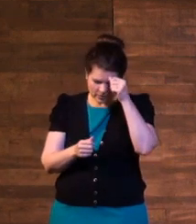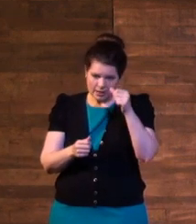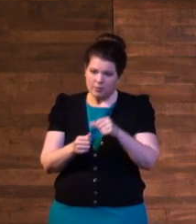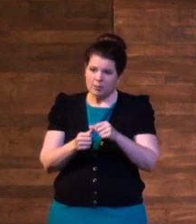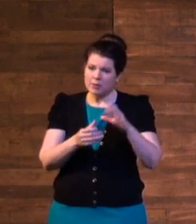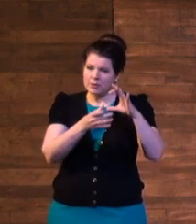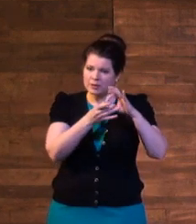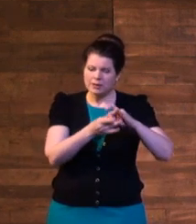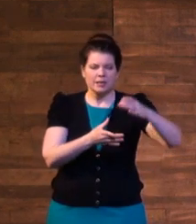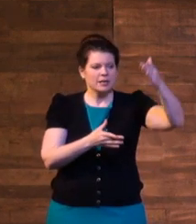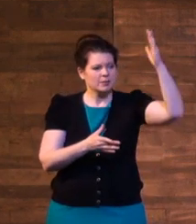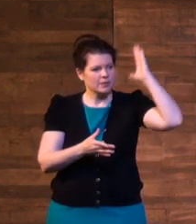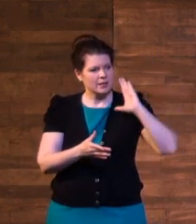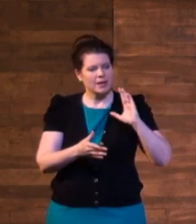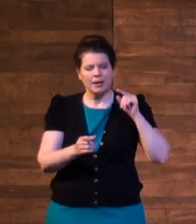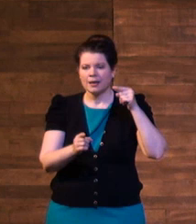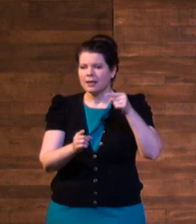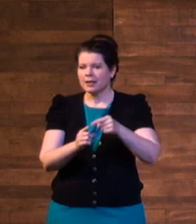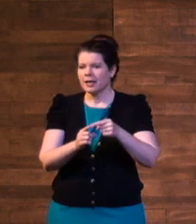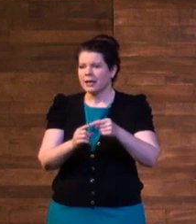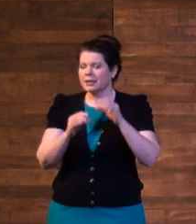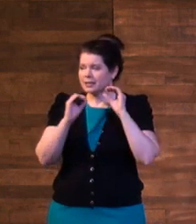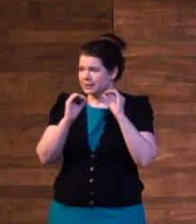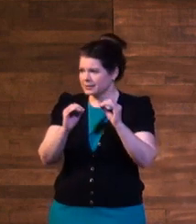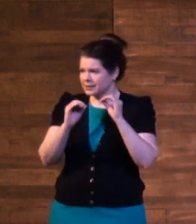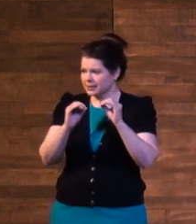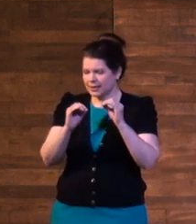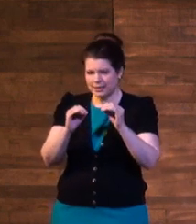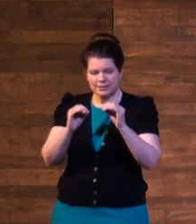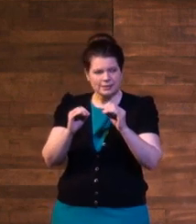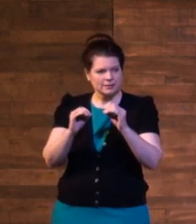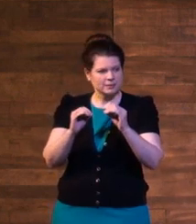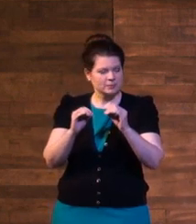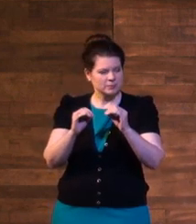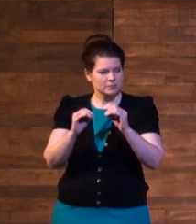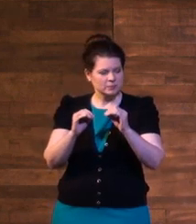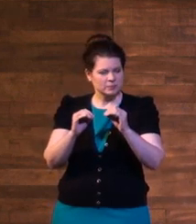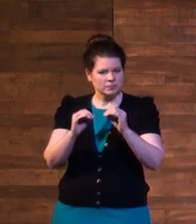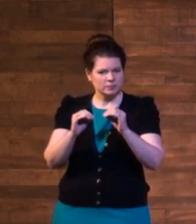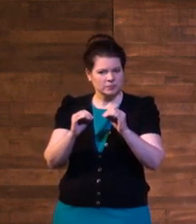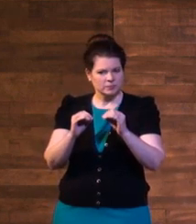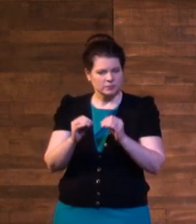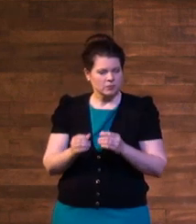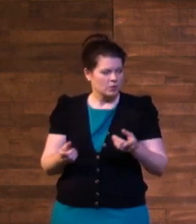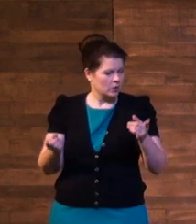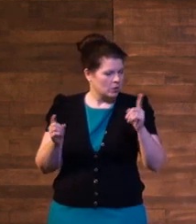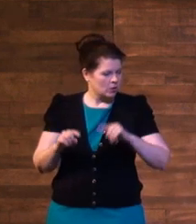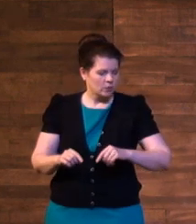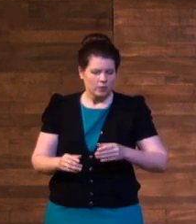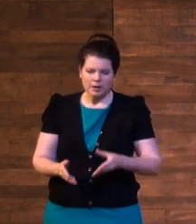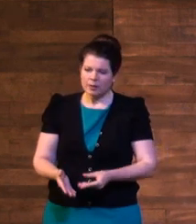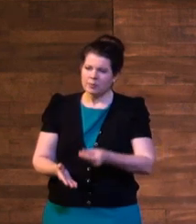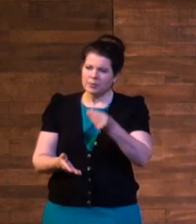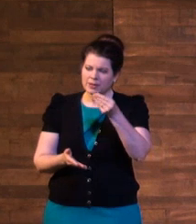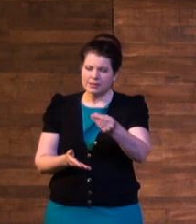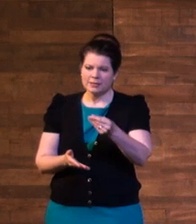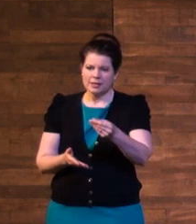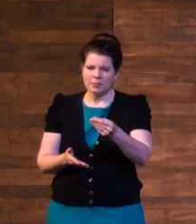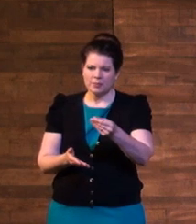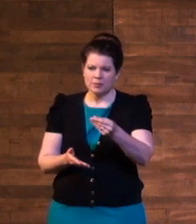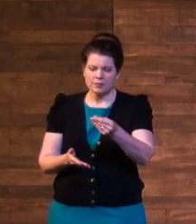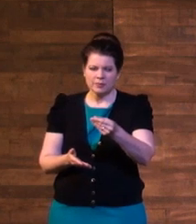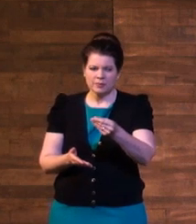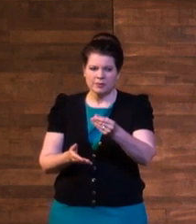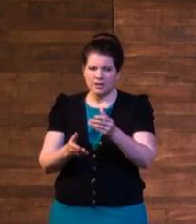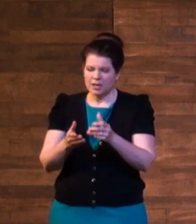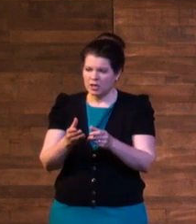then. What am I going, anytime I pull this out, well, not this one anymore, but you get what I'm saying. Anytime you pull out a